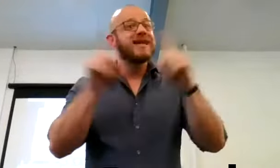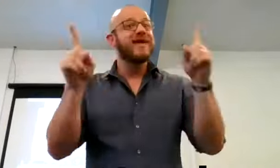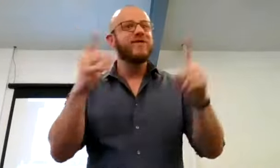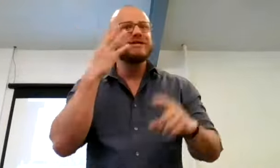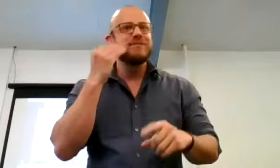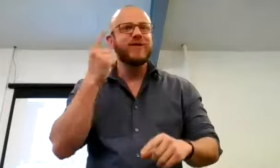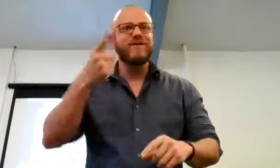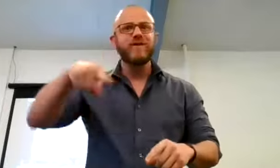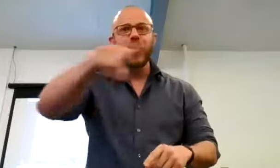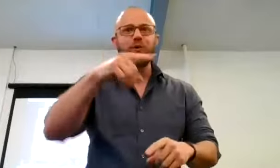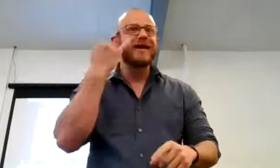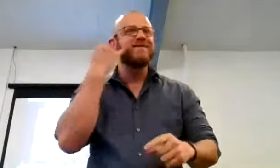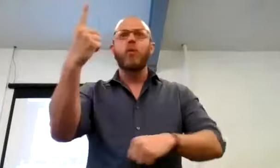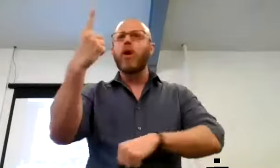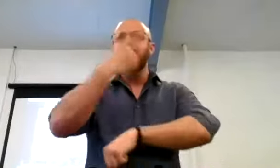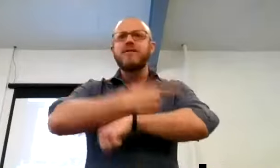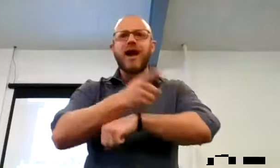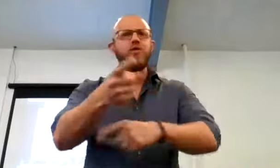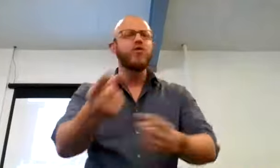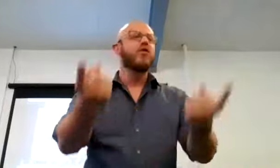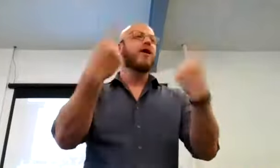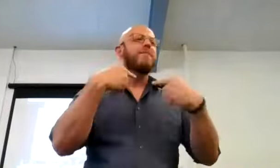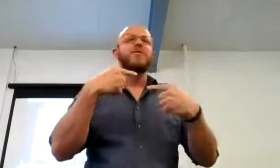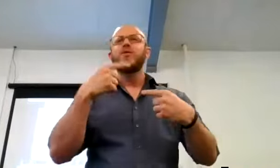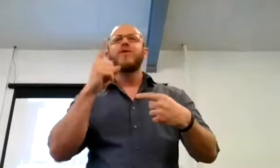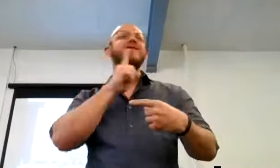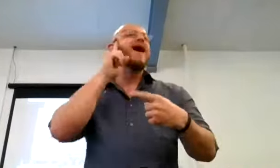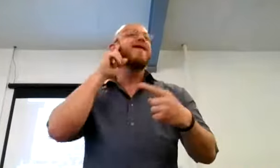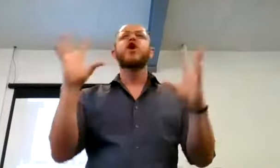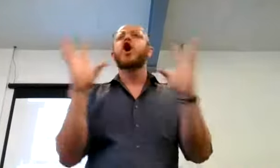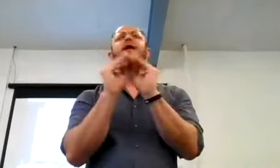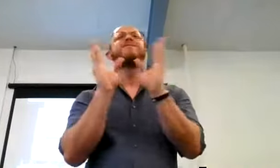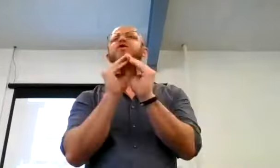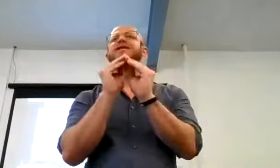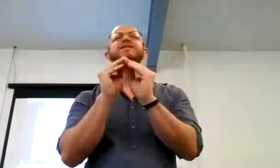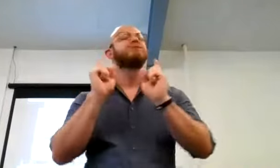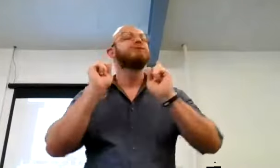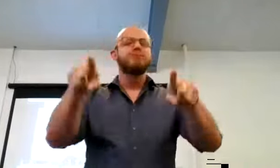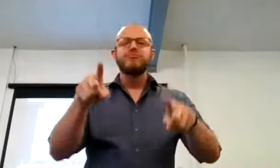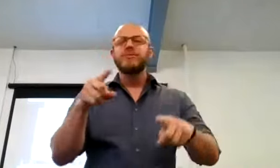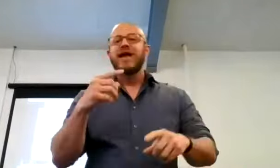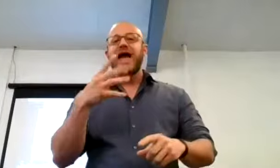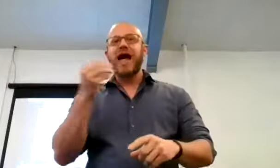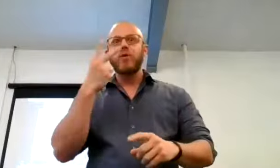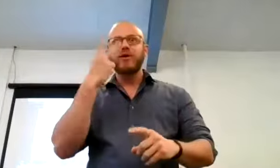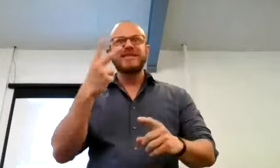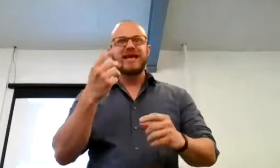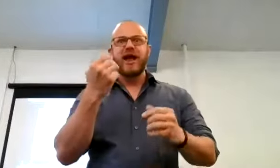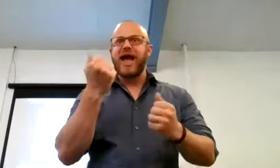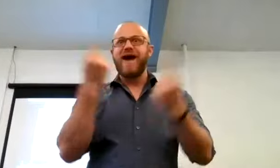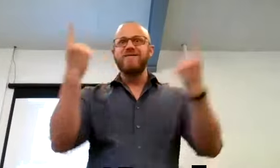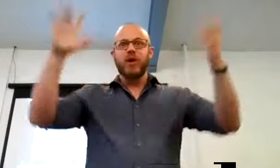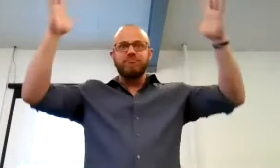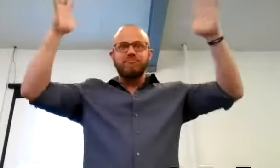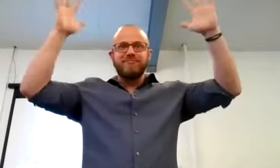visually. I know maybe a different experience for you, but one day you'll come to a deaf, meeting or something, and you will